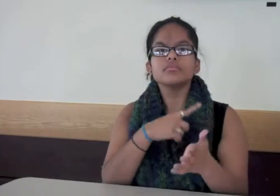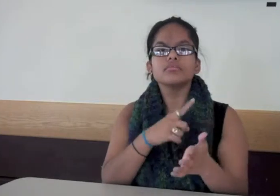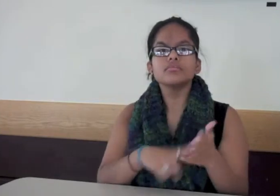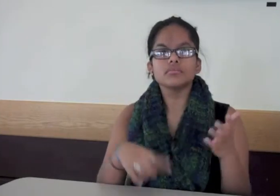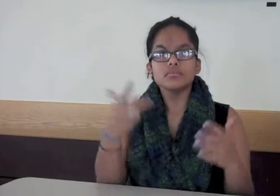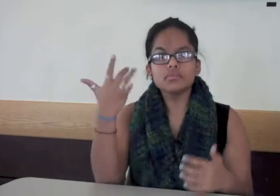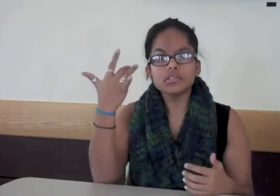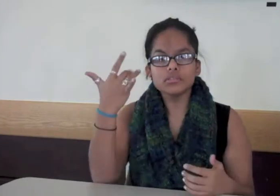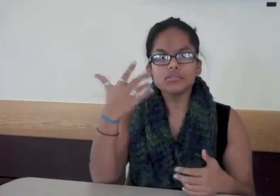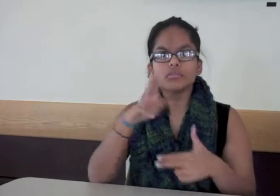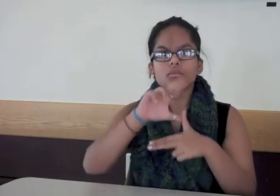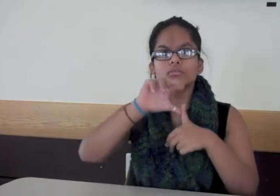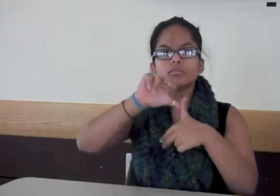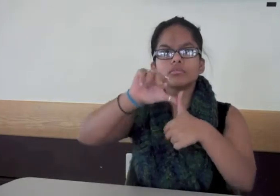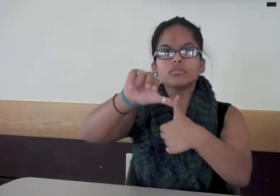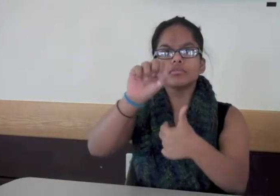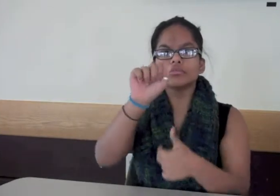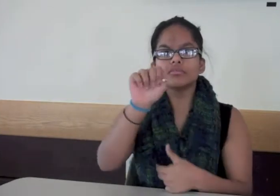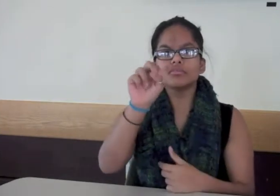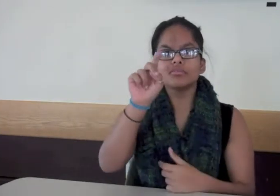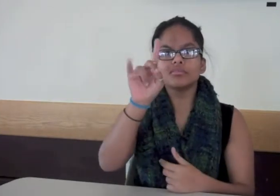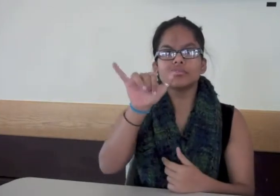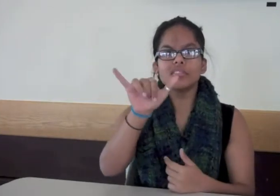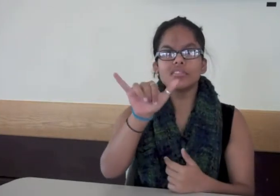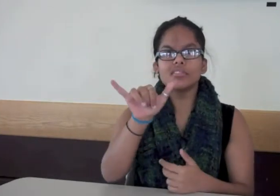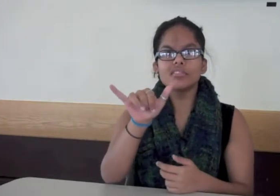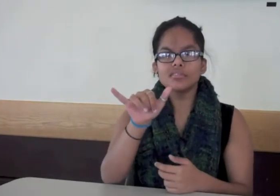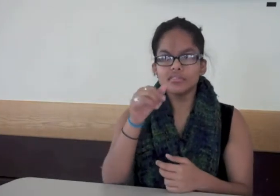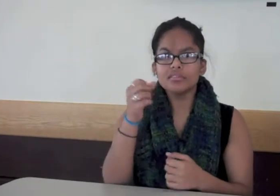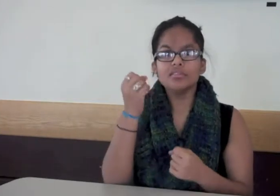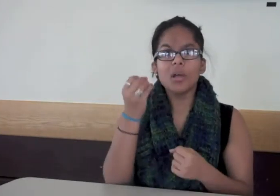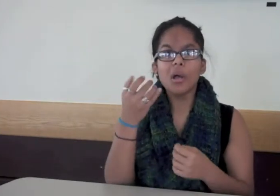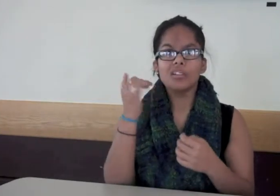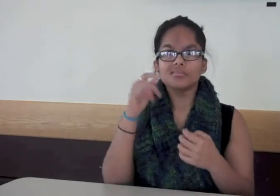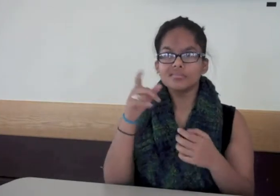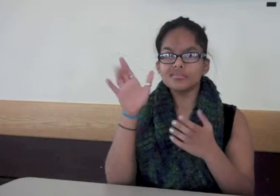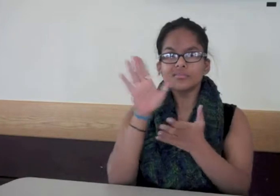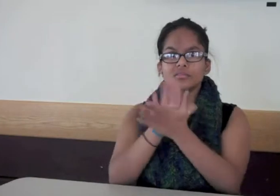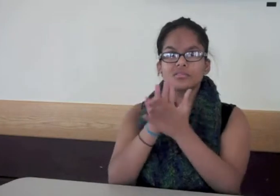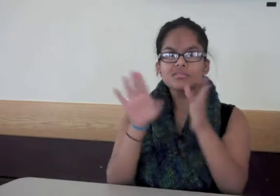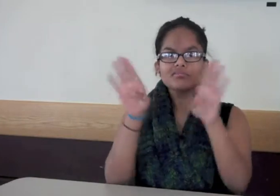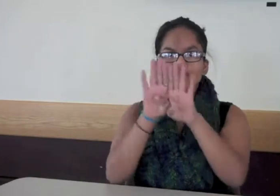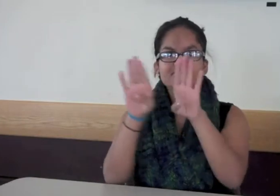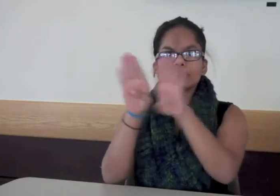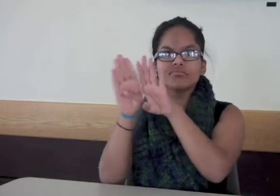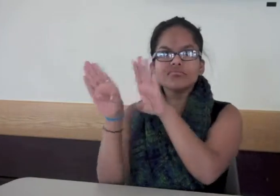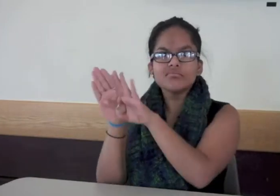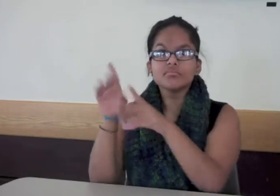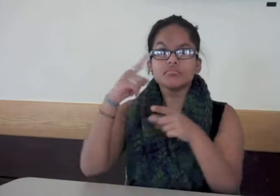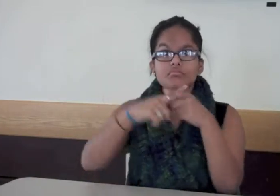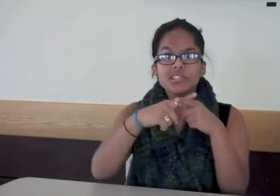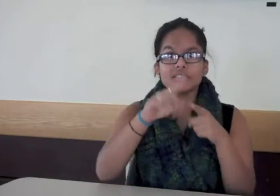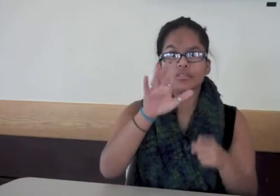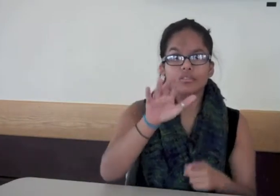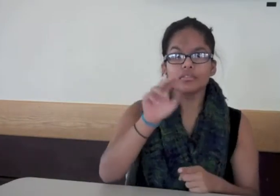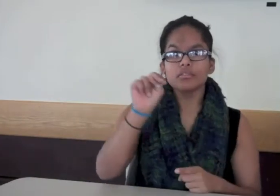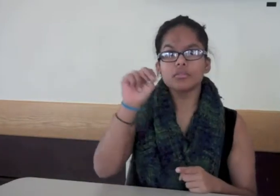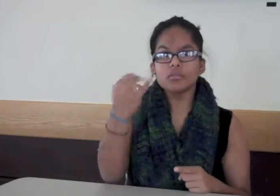the Eastern Conference, but it was cancelled as a result of Hurricane Sandy. Our school here was closed, and also schools